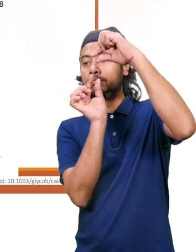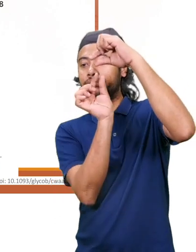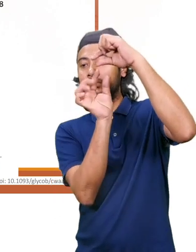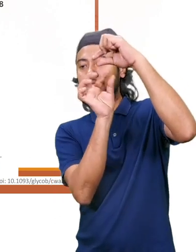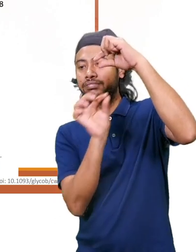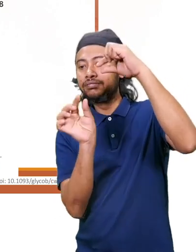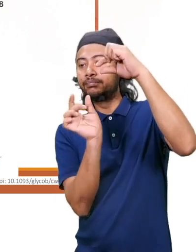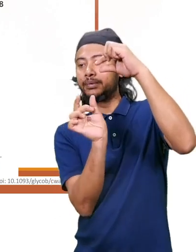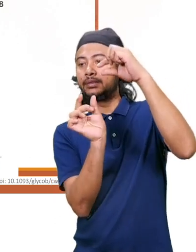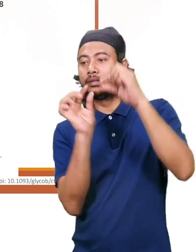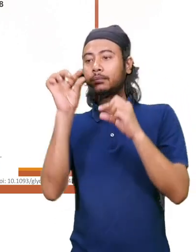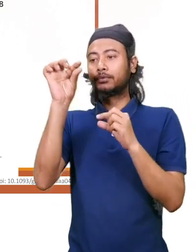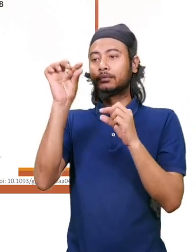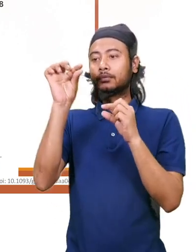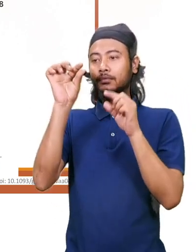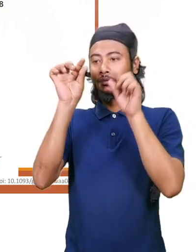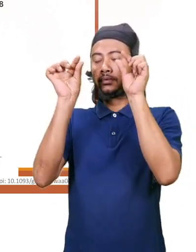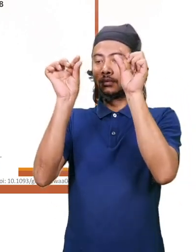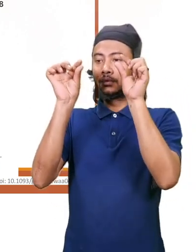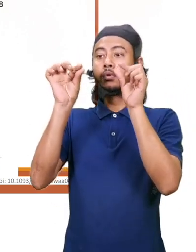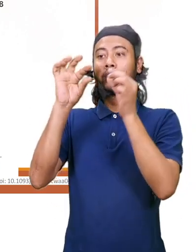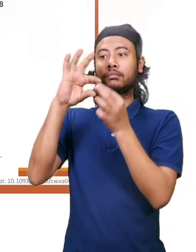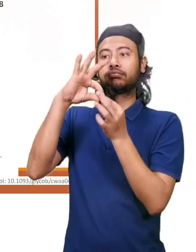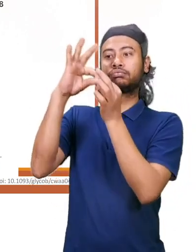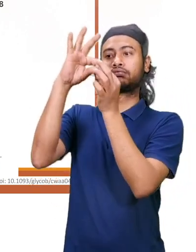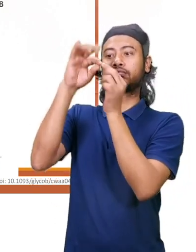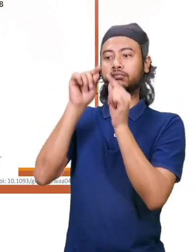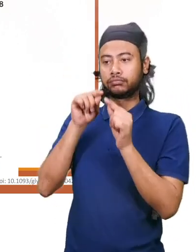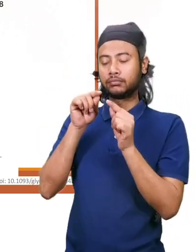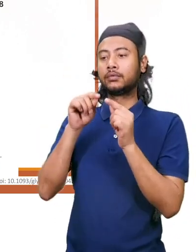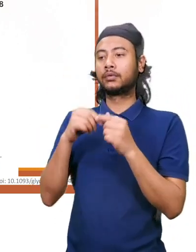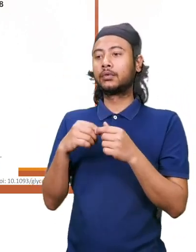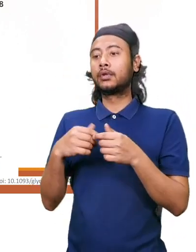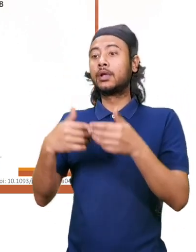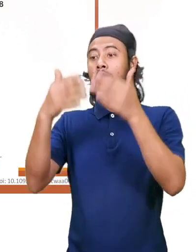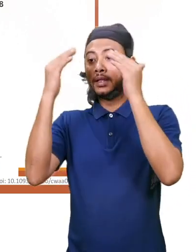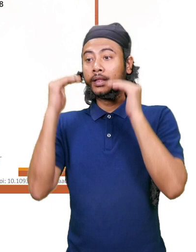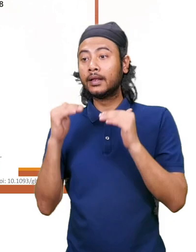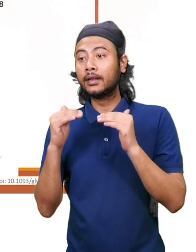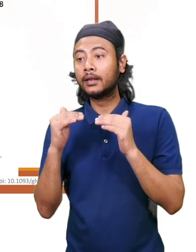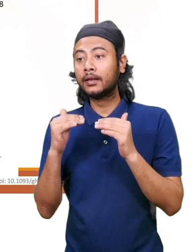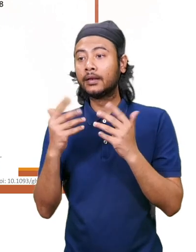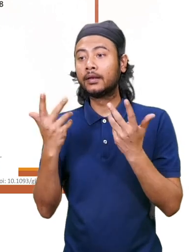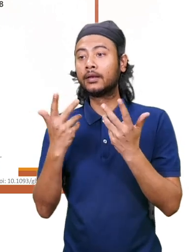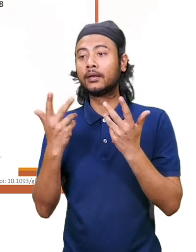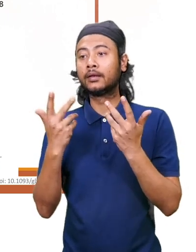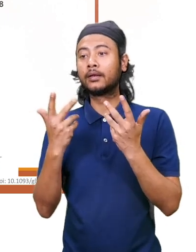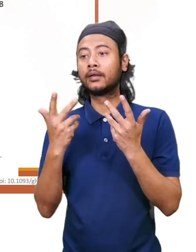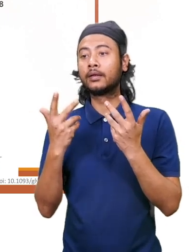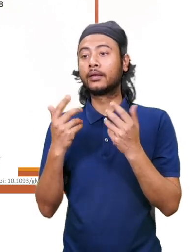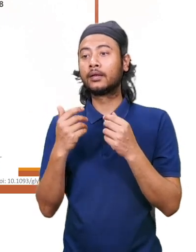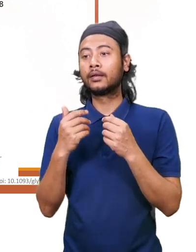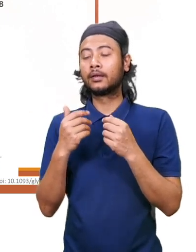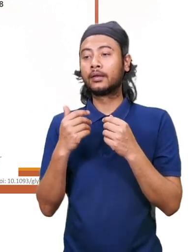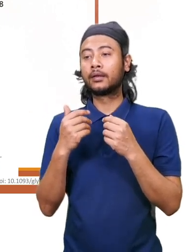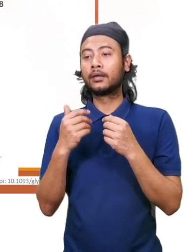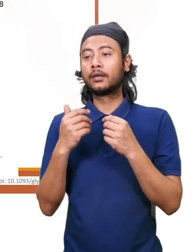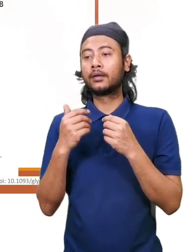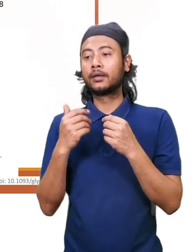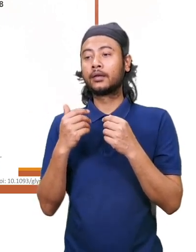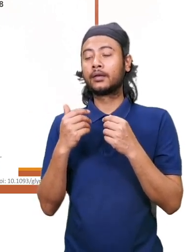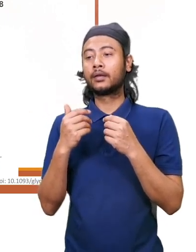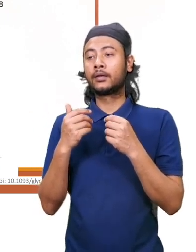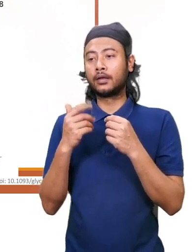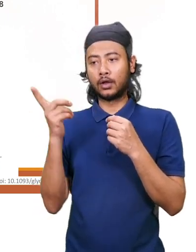glycans. So that is another set of information that we can get from this spectrum. And the next part